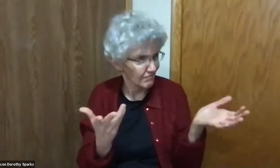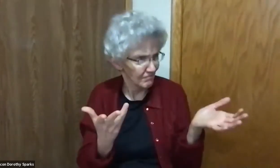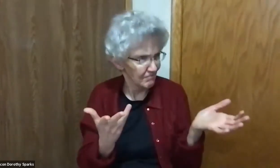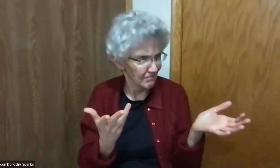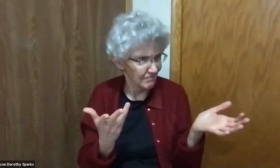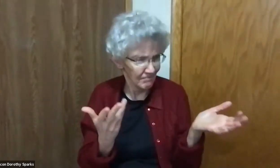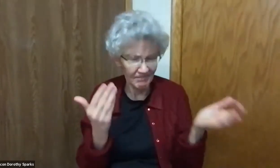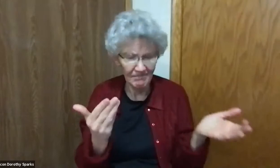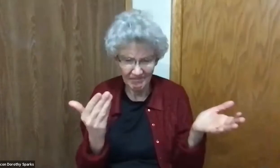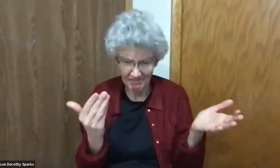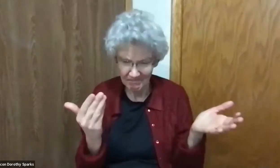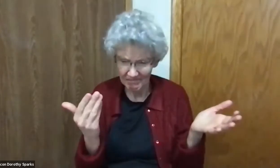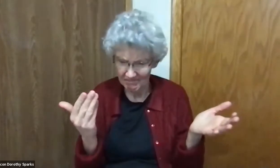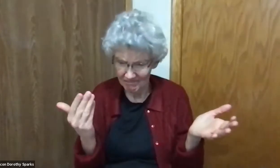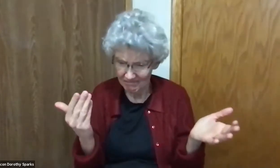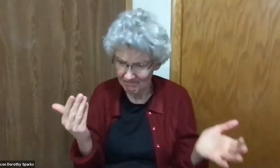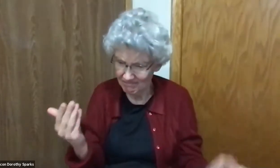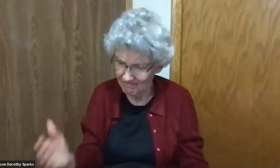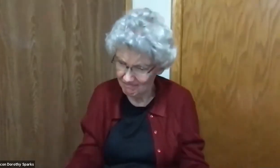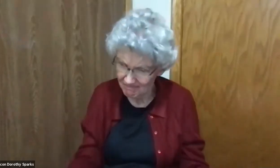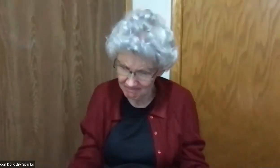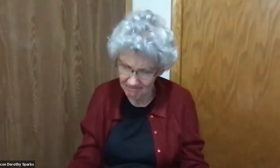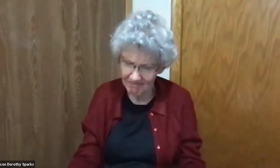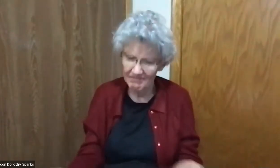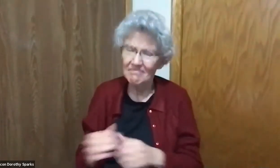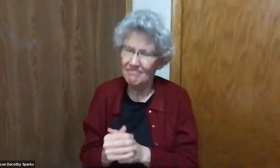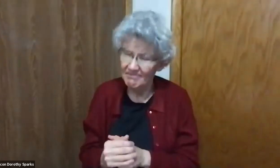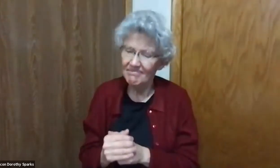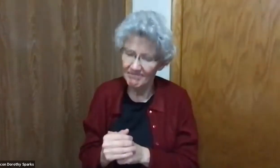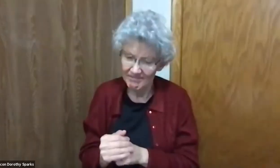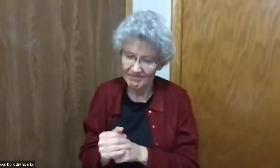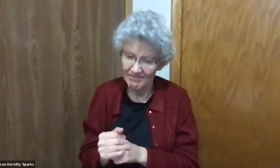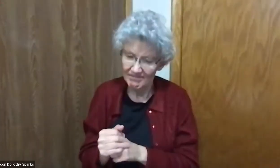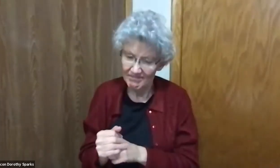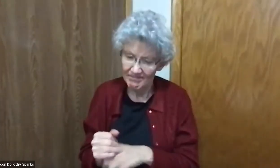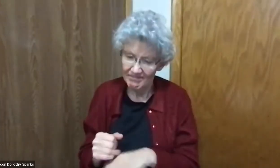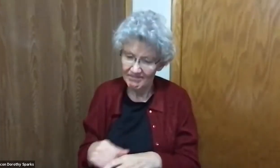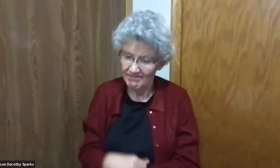You will tell me to do the same things here in my own hometown